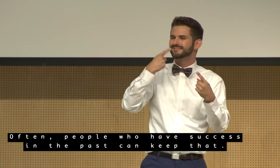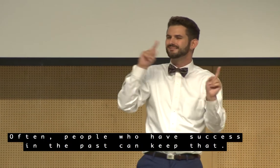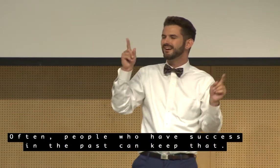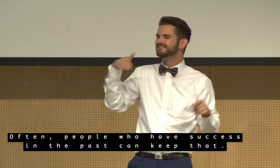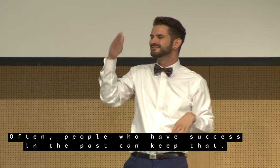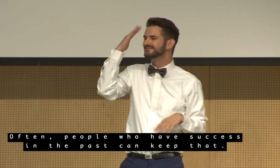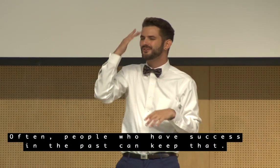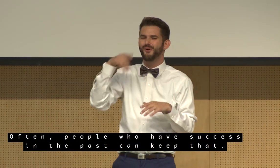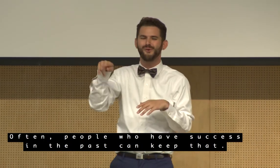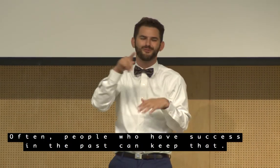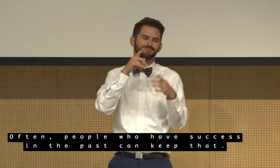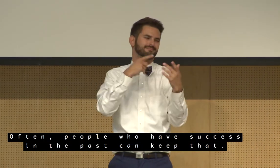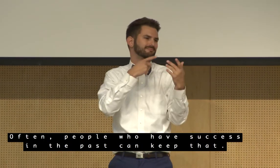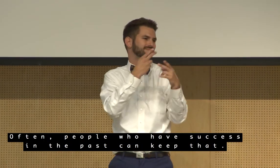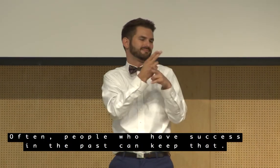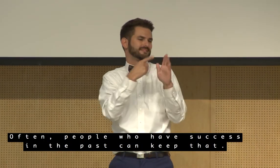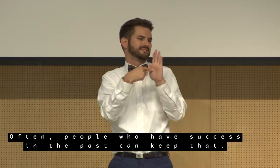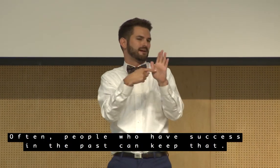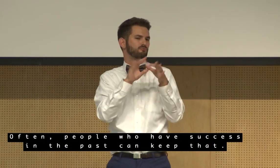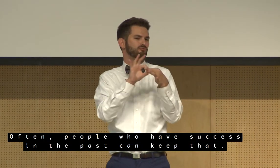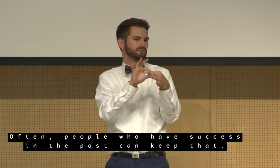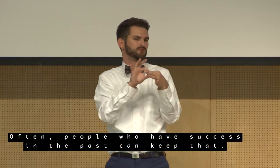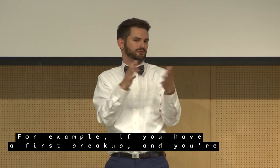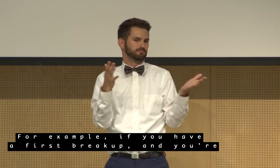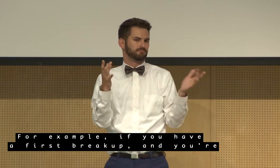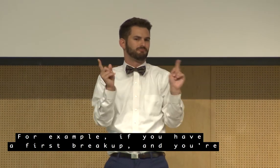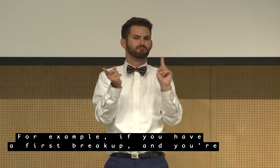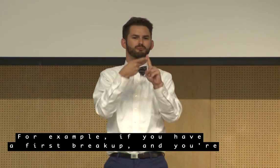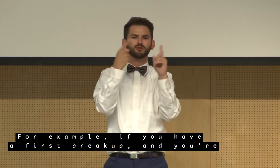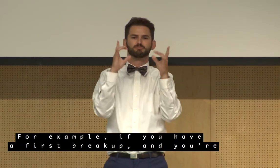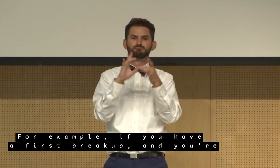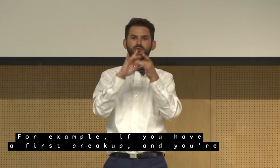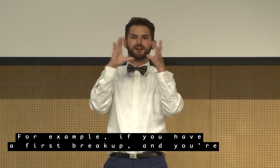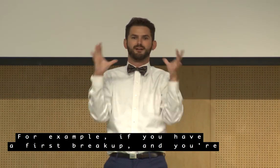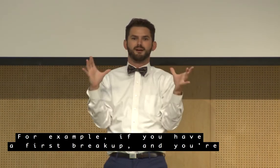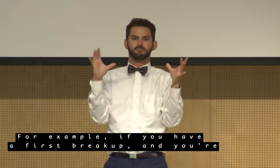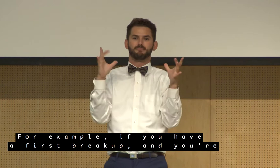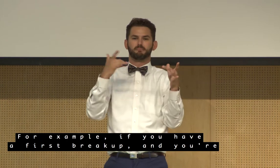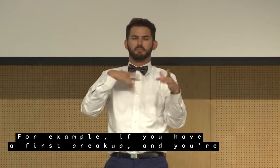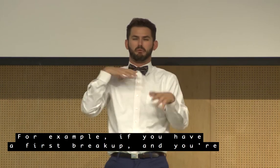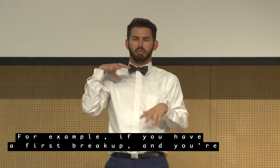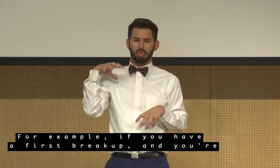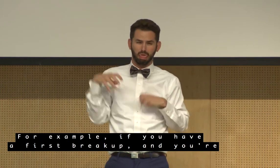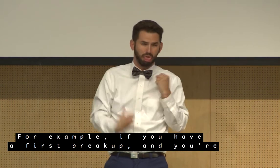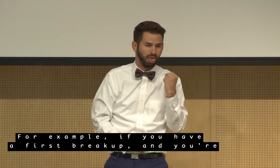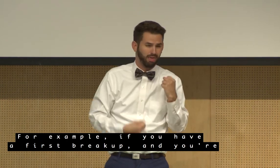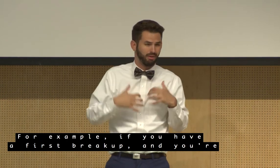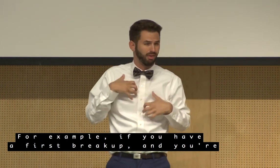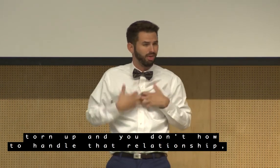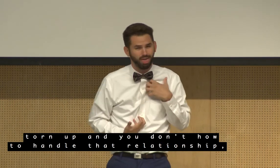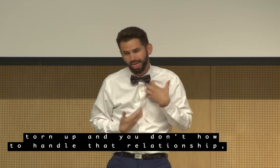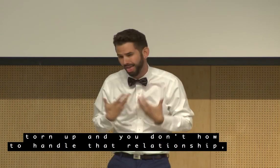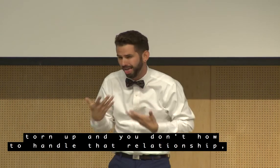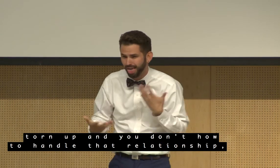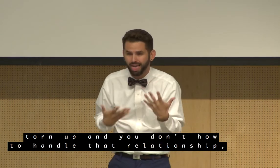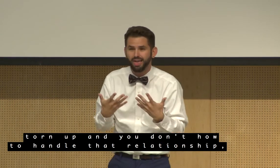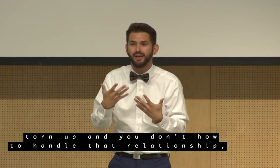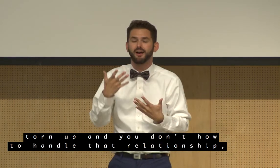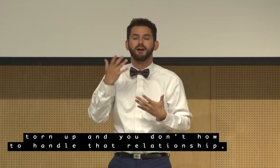Often people who have success in the past can keep that. For example, if you have a first breakup, and you're torn up and you don't know how to handle